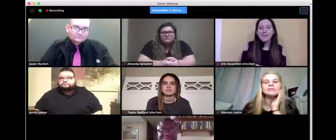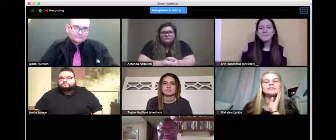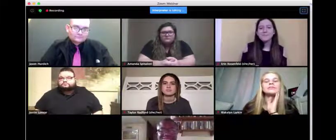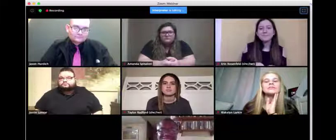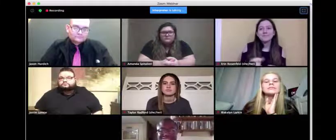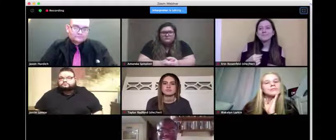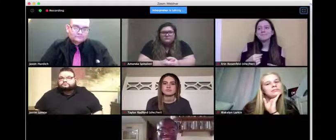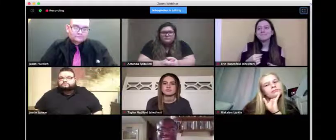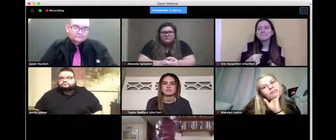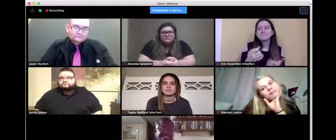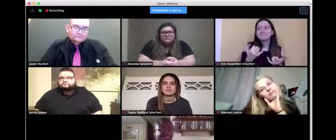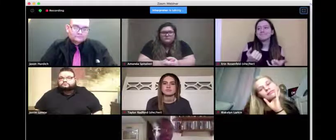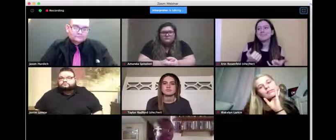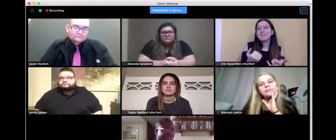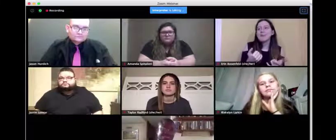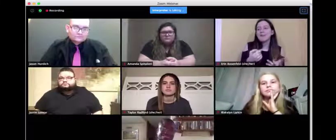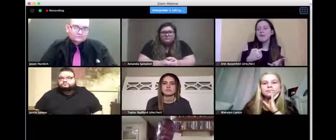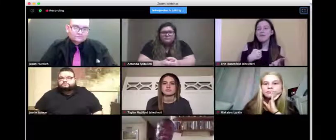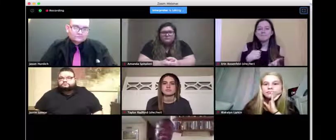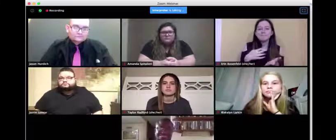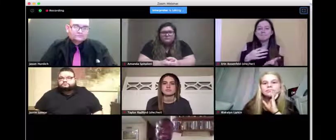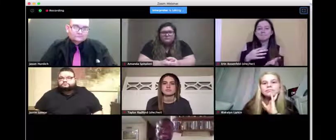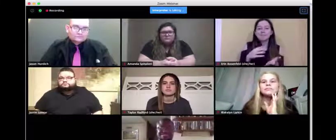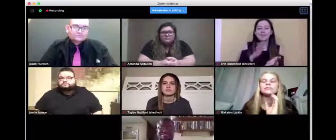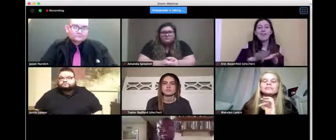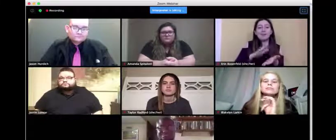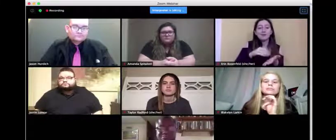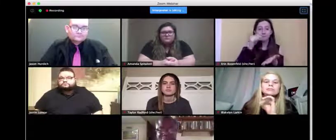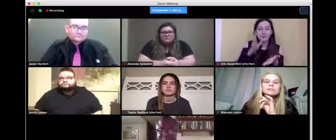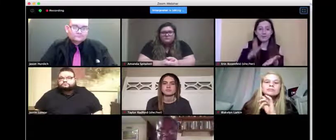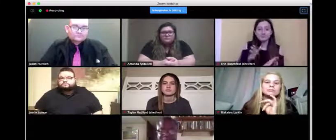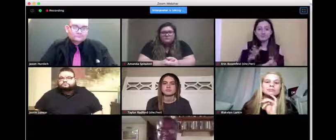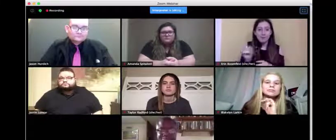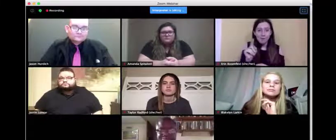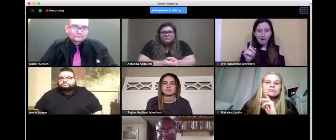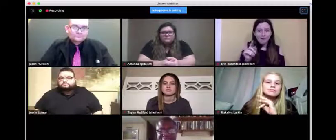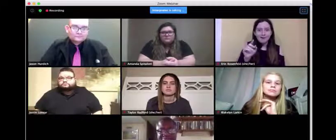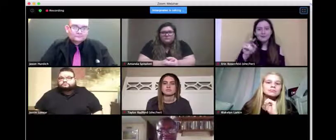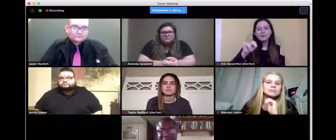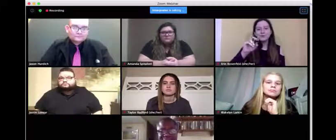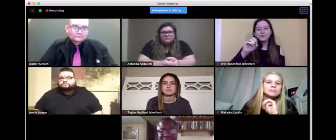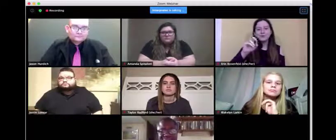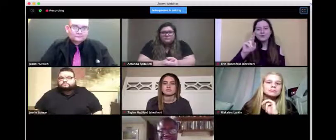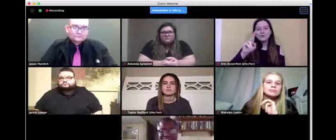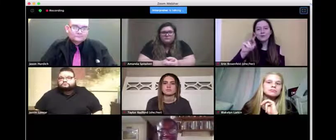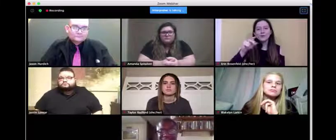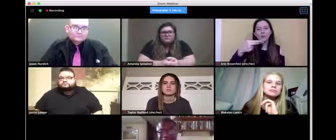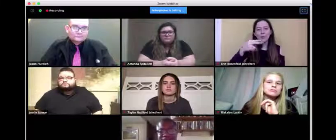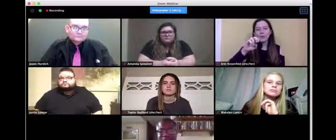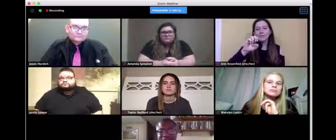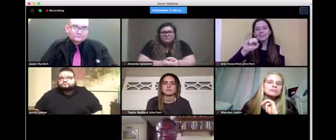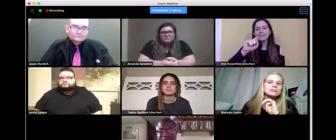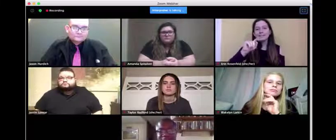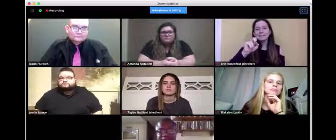college student at Northern Northeastern Northeastern,